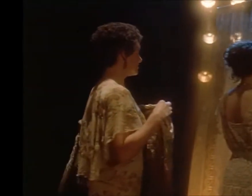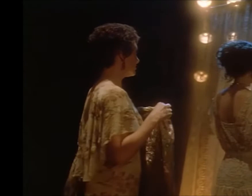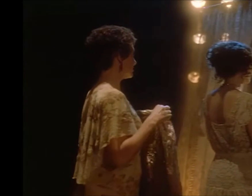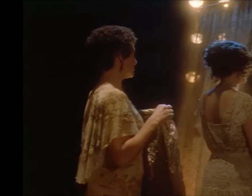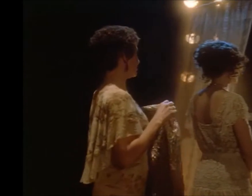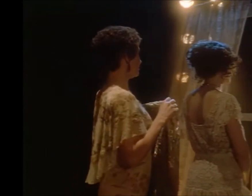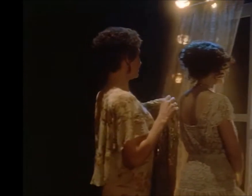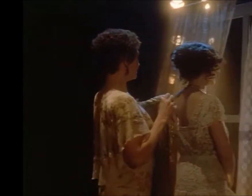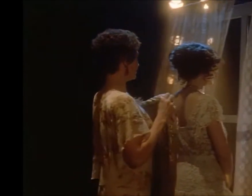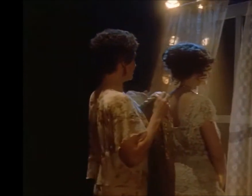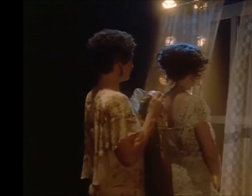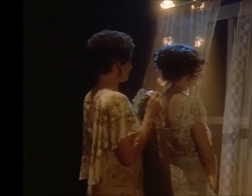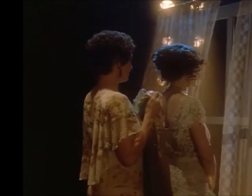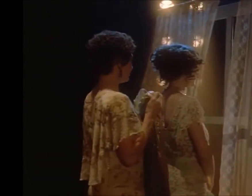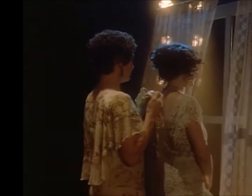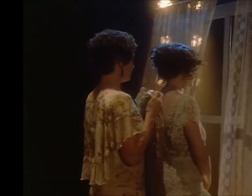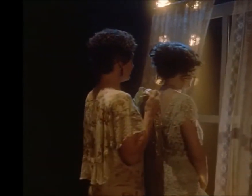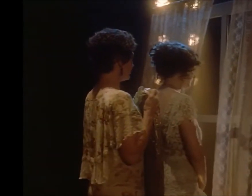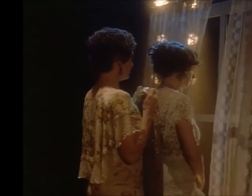I speak to the nearest stranger.